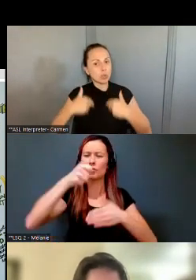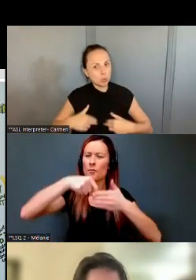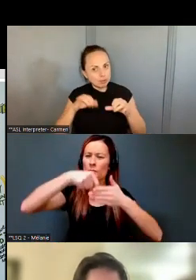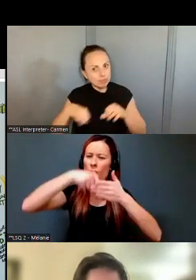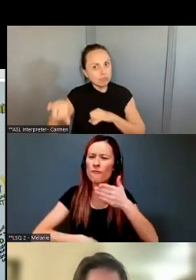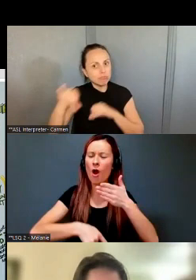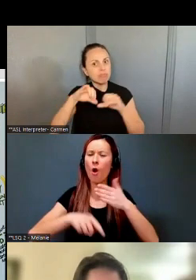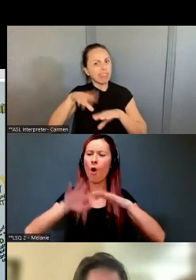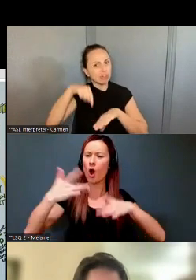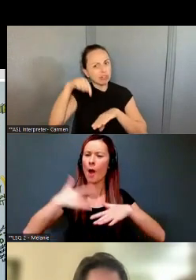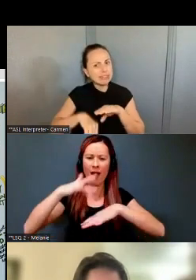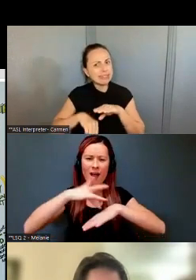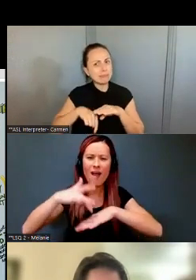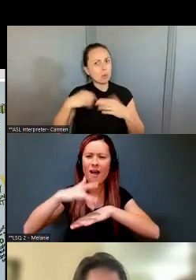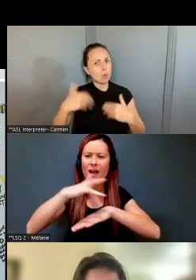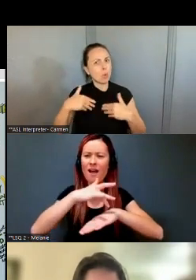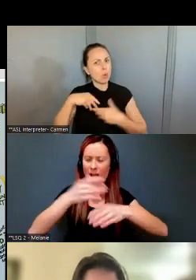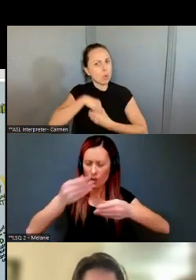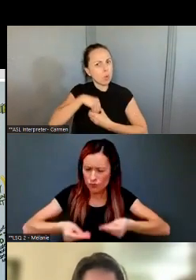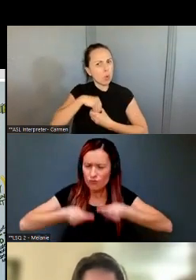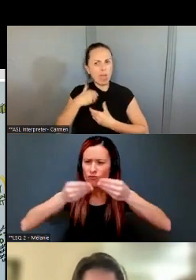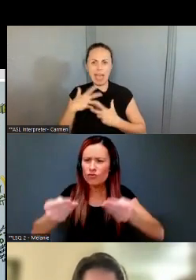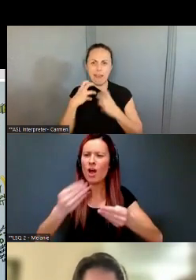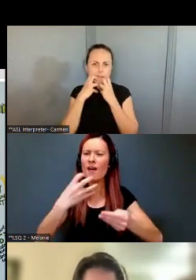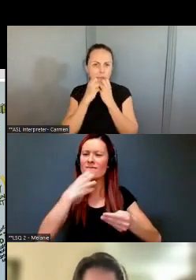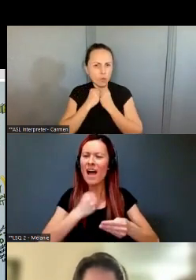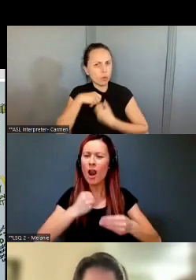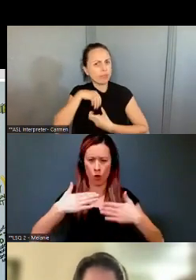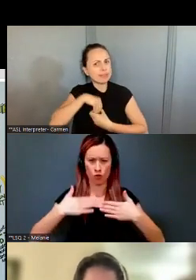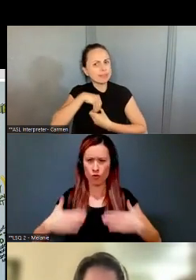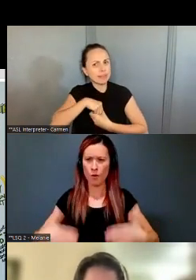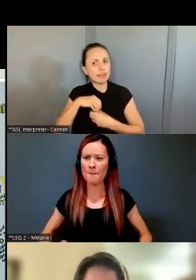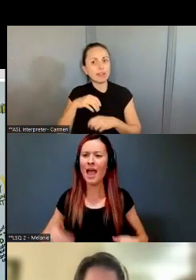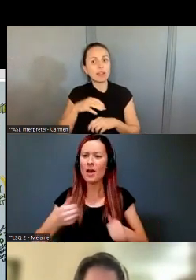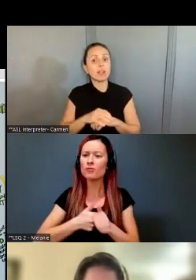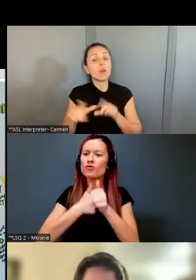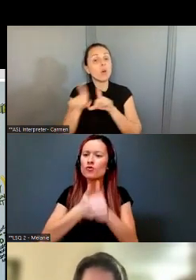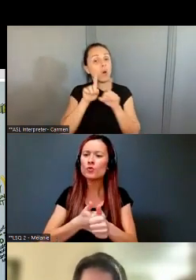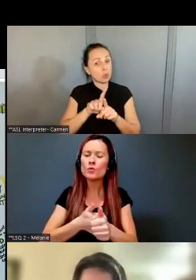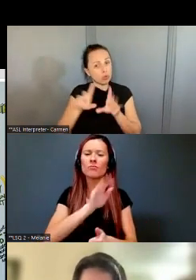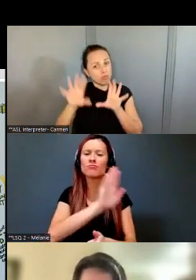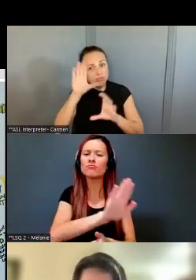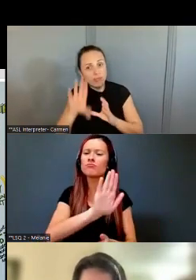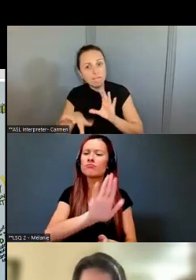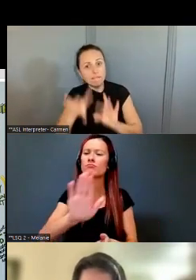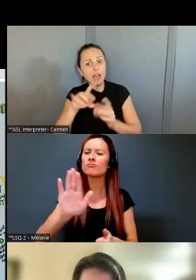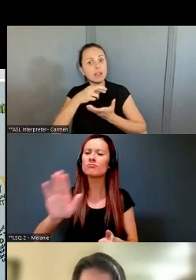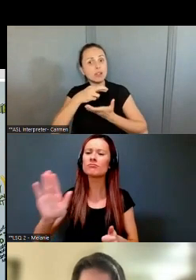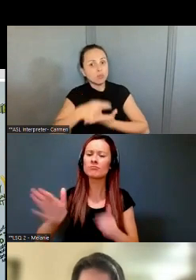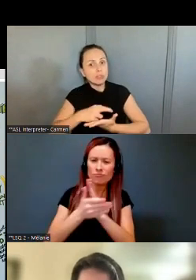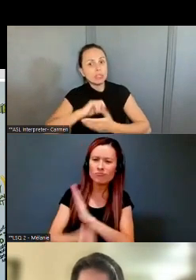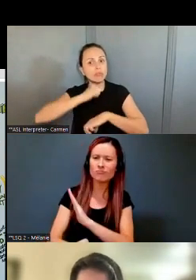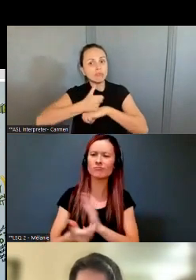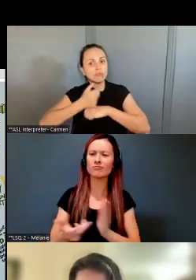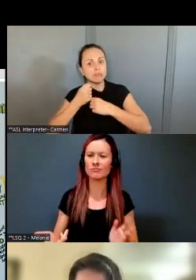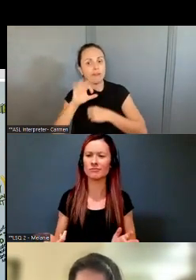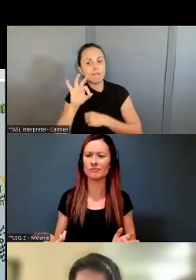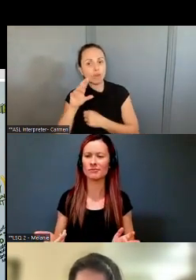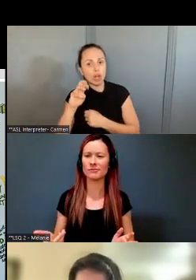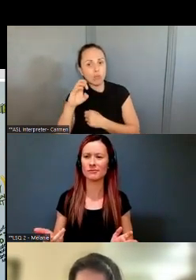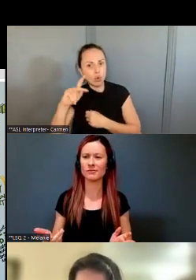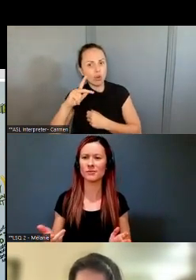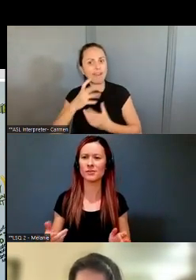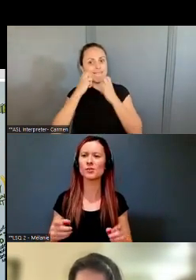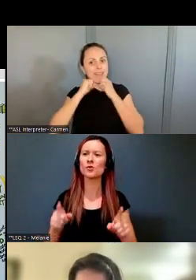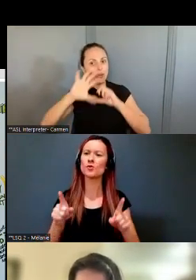of their deep and intrinsic worth and worthiness, while also resourcing and creating frameworks that value an